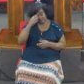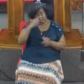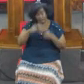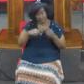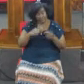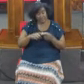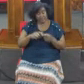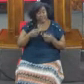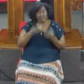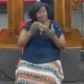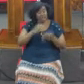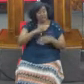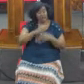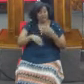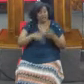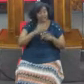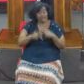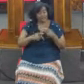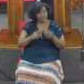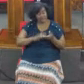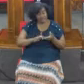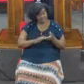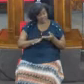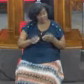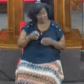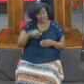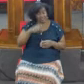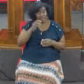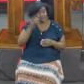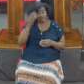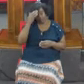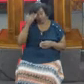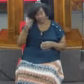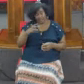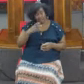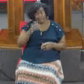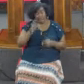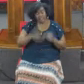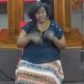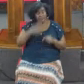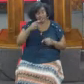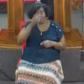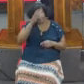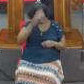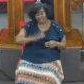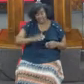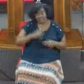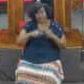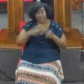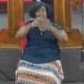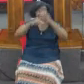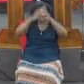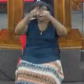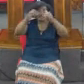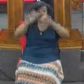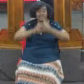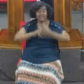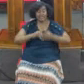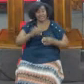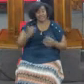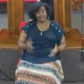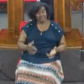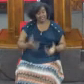kinds of excuses. We say all kinds of things as to why we cannot tell men about a heaven that is high and a